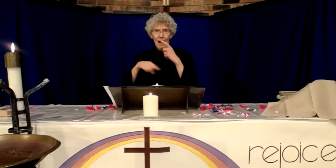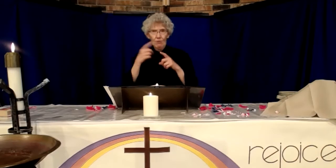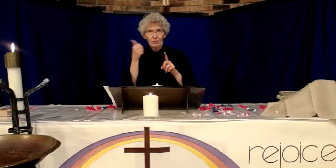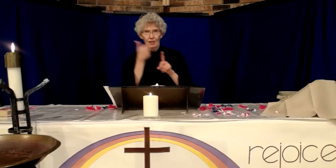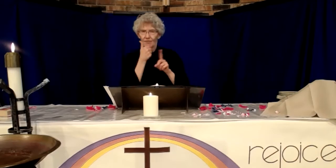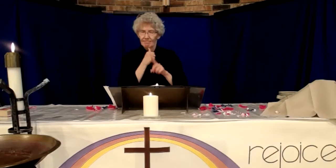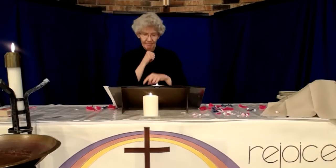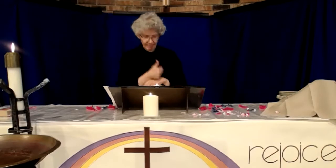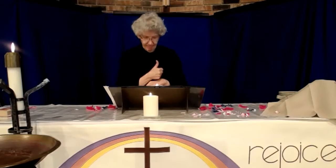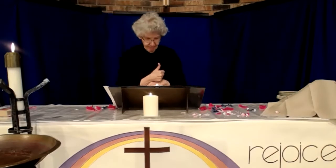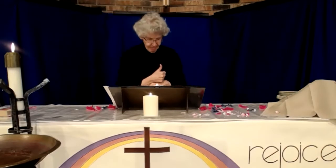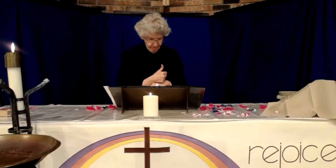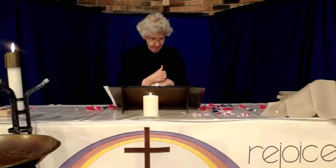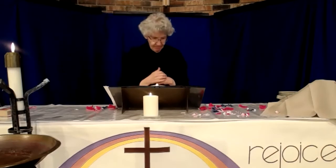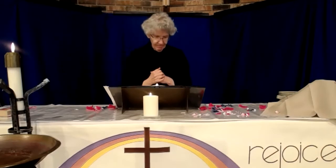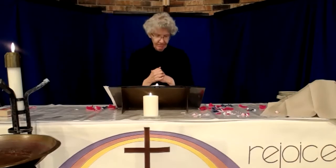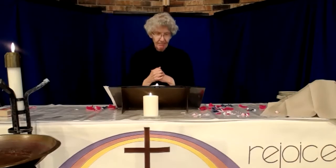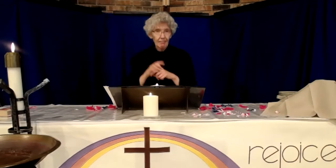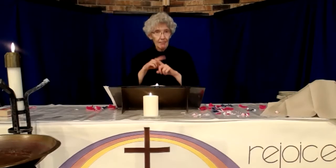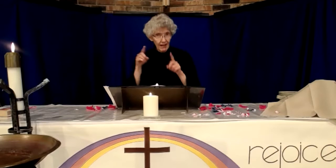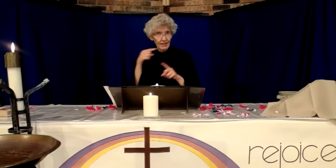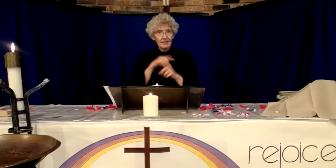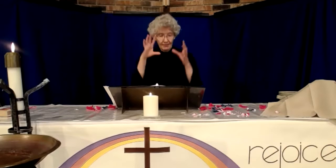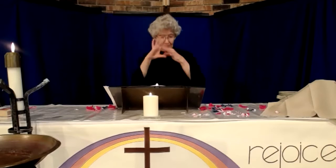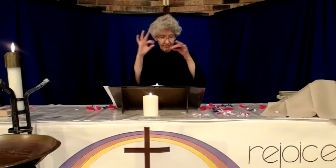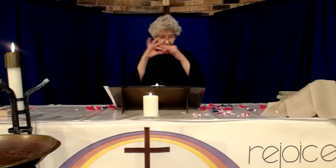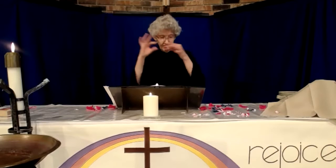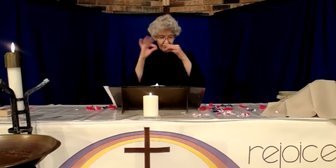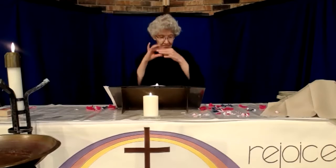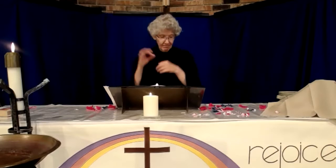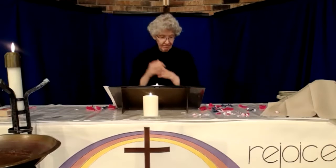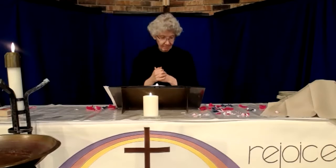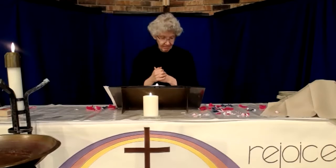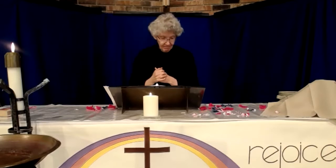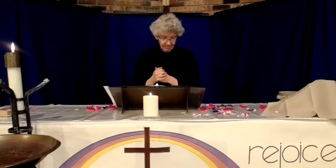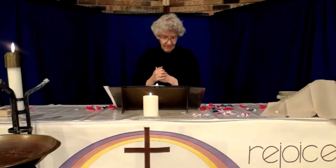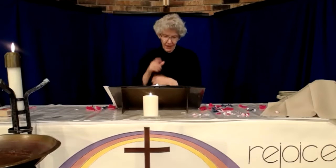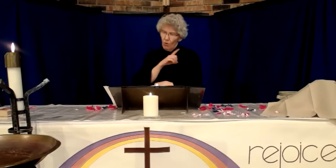so he wasn't talking about himself when he said,